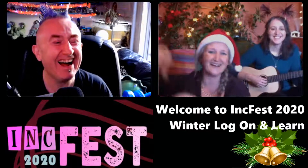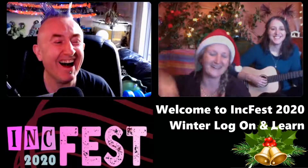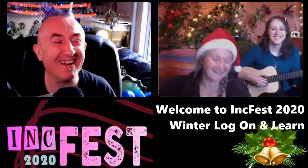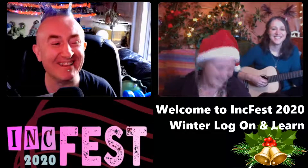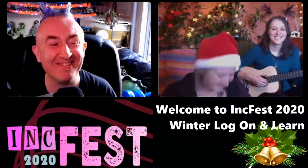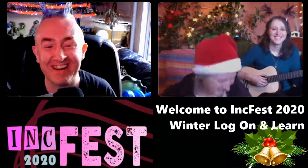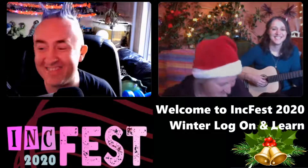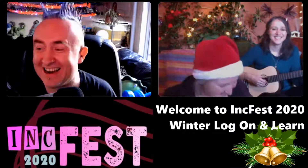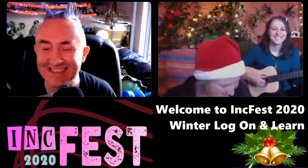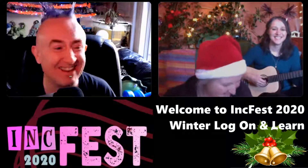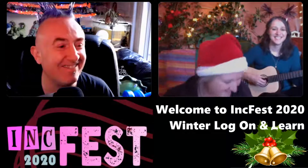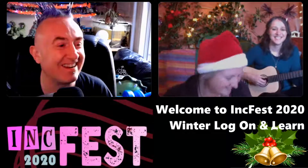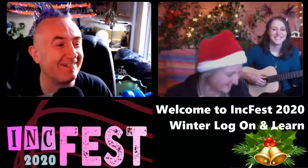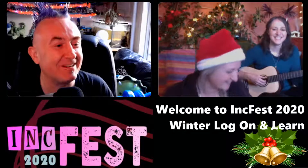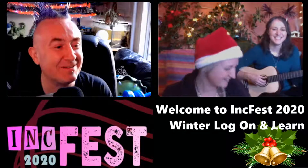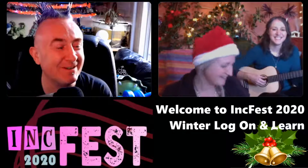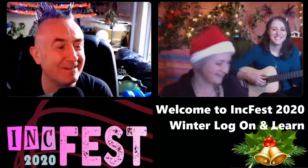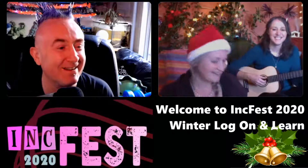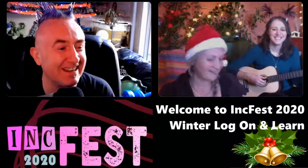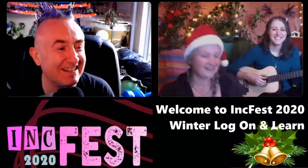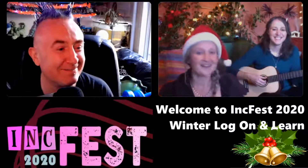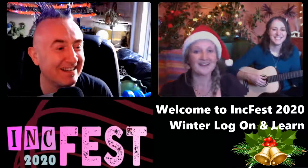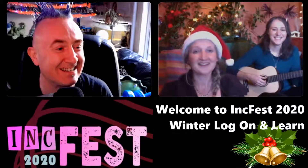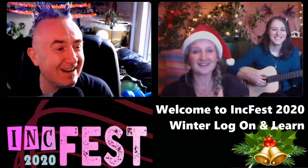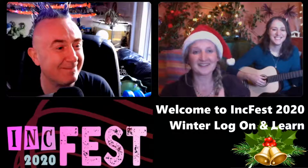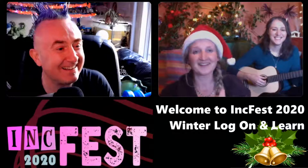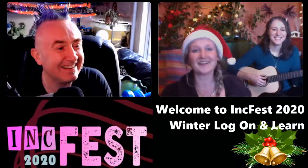I'll do my best. I might get my swans and my geese mixed up.